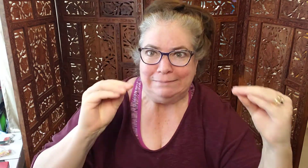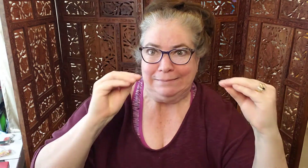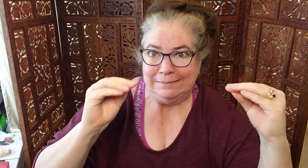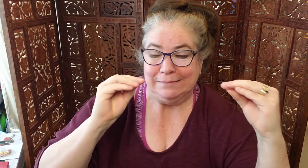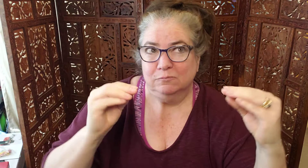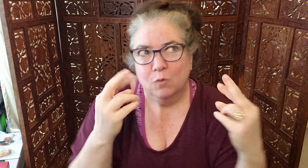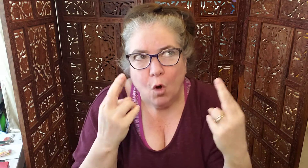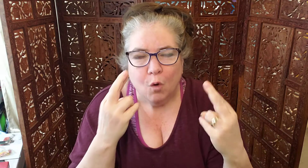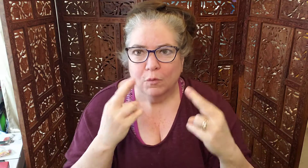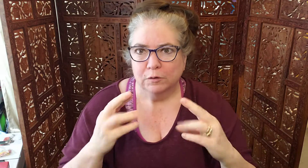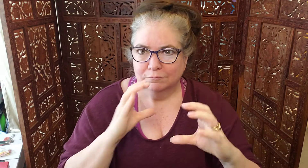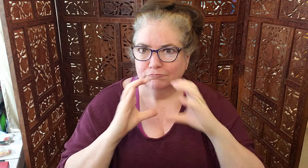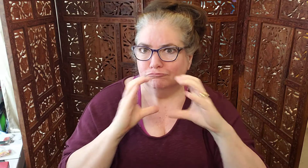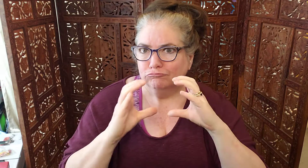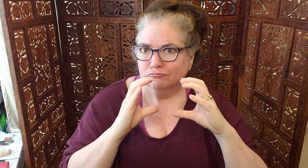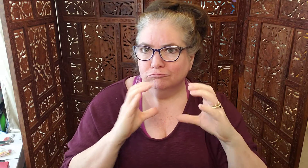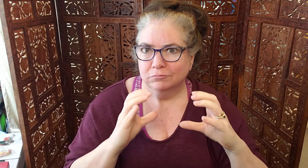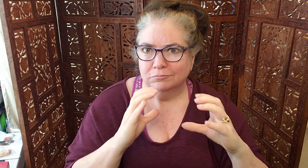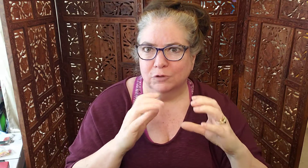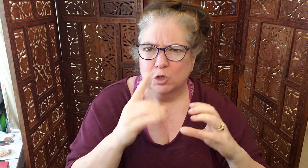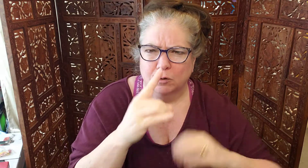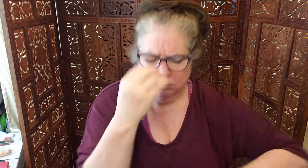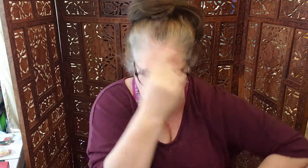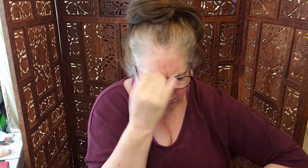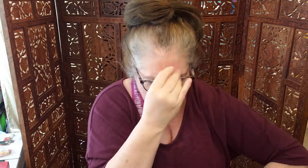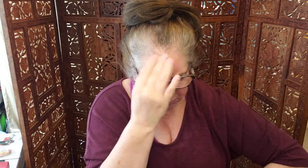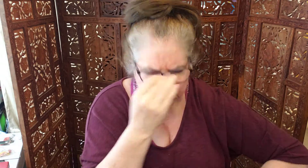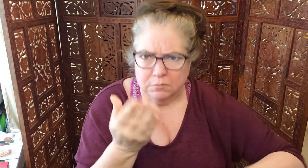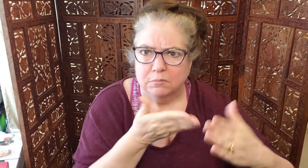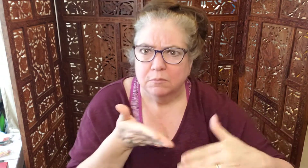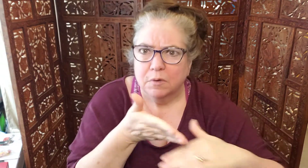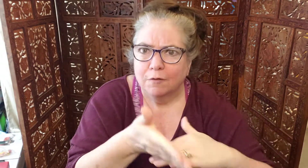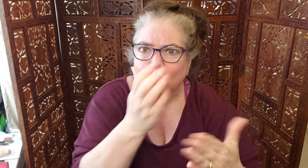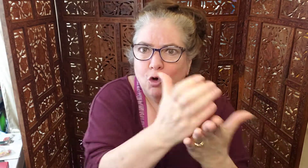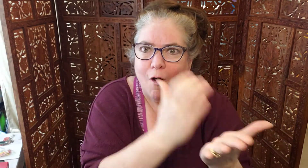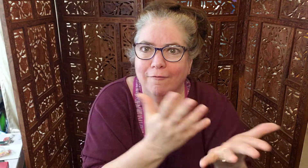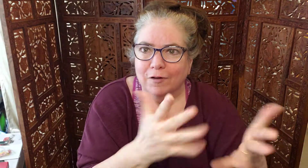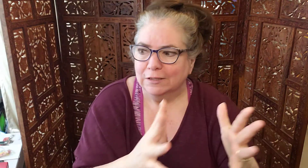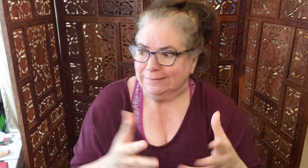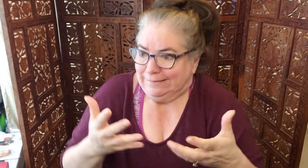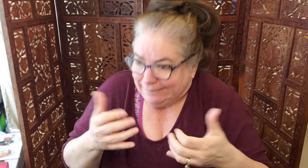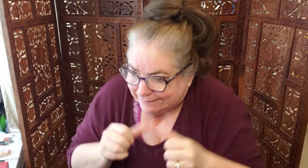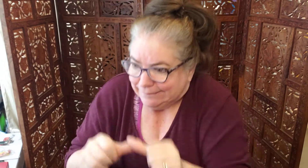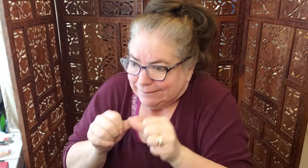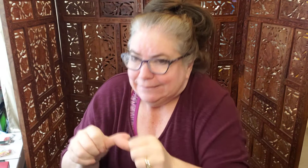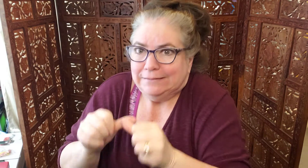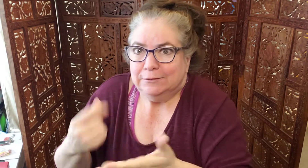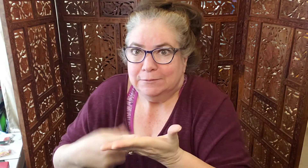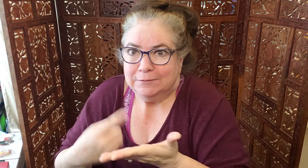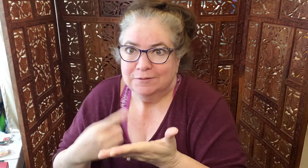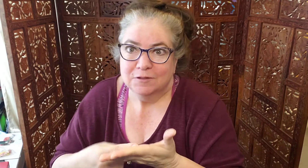conversation that you will continue long after this course is over, as we explore the sounds,